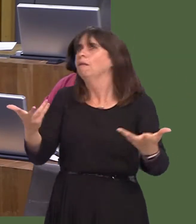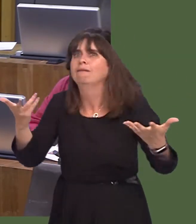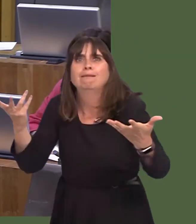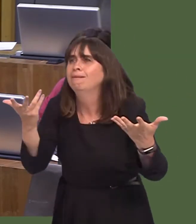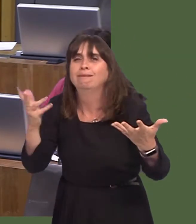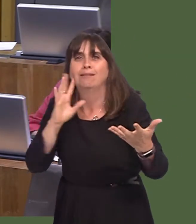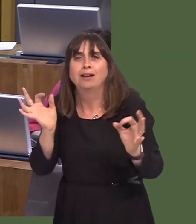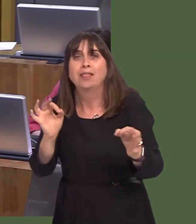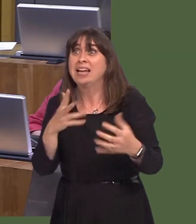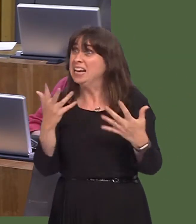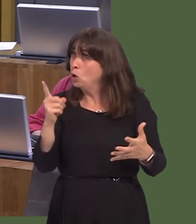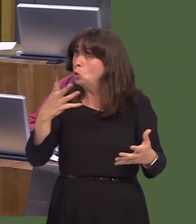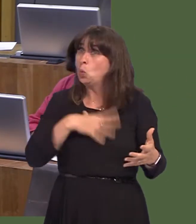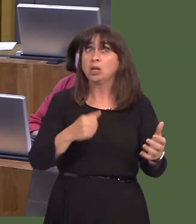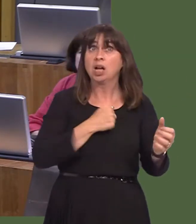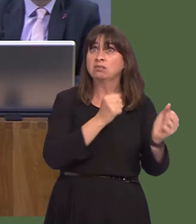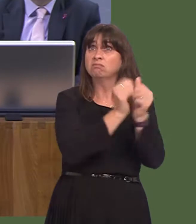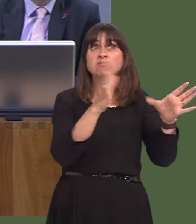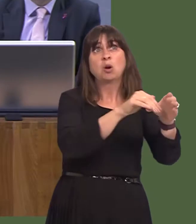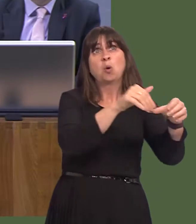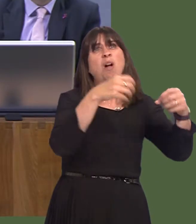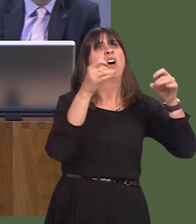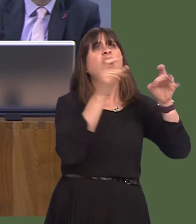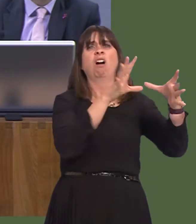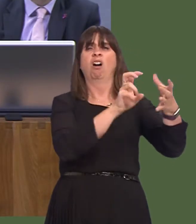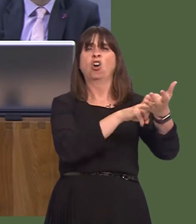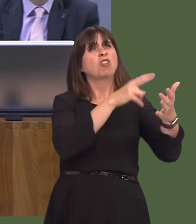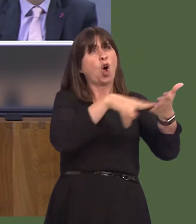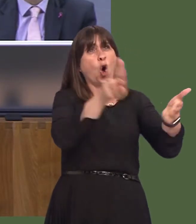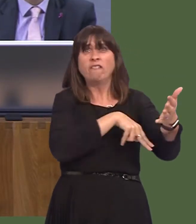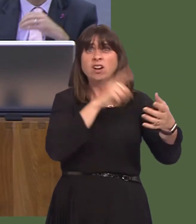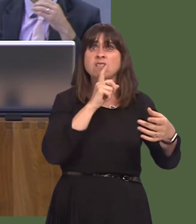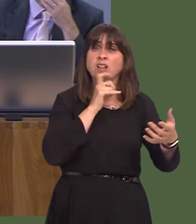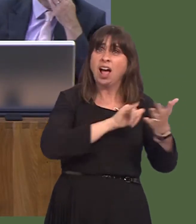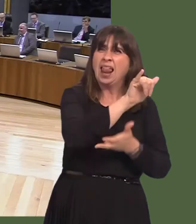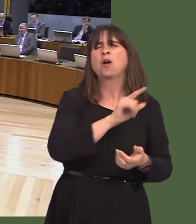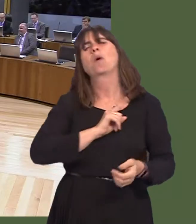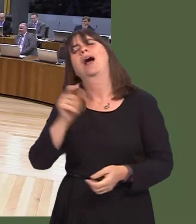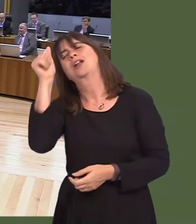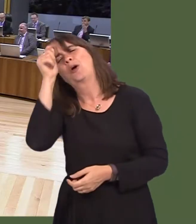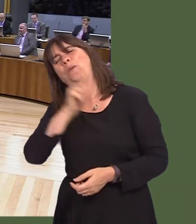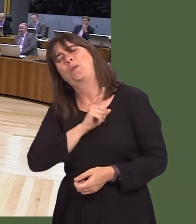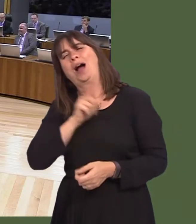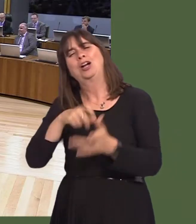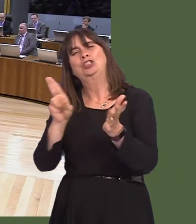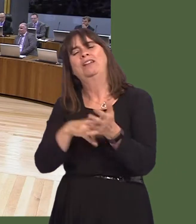should withdraw support from Qatari Airways. So let that go, because they wanted to close the airport anyway, let's be honest. They didn't care whether the airport closed